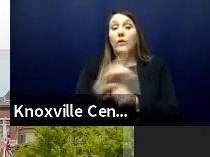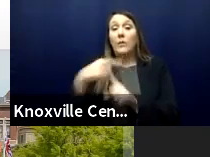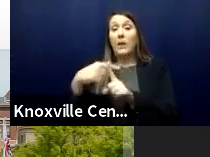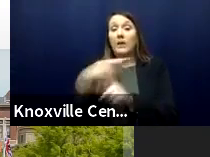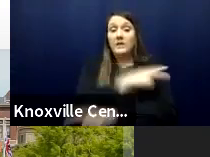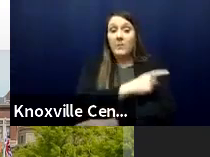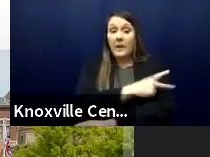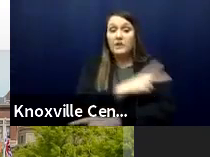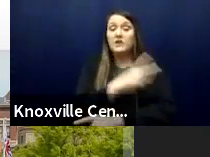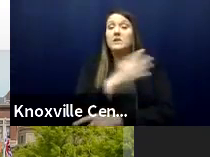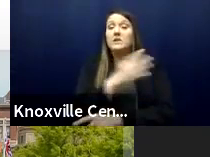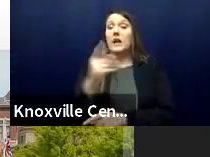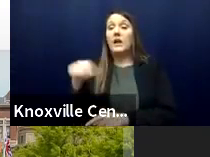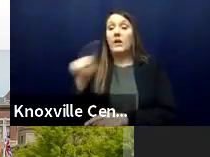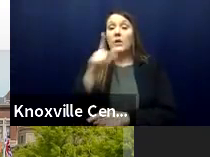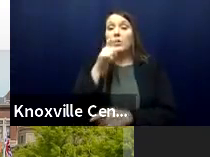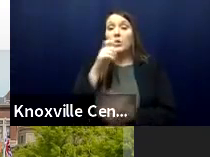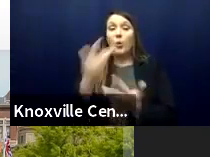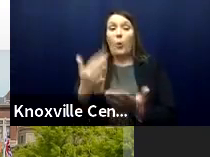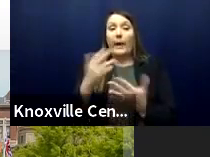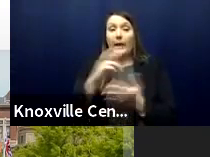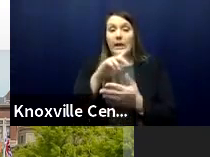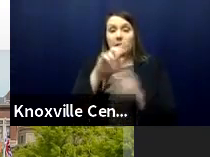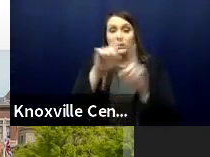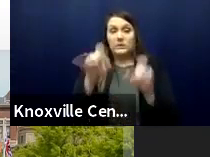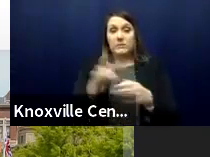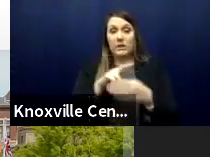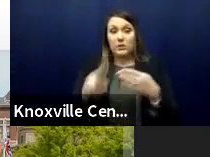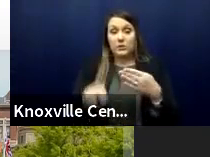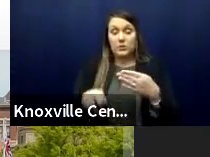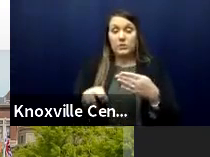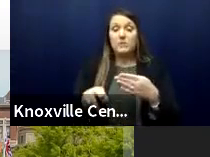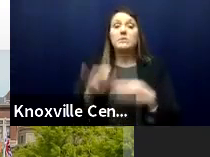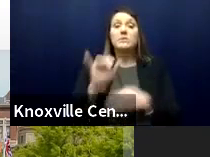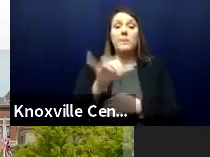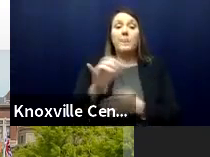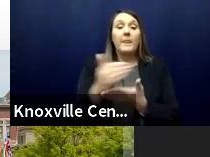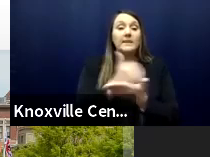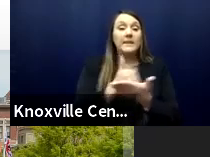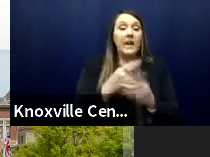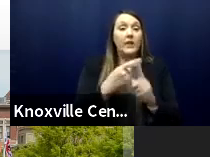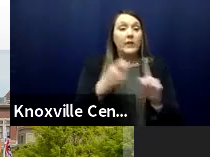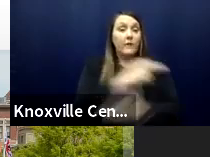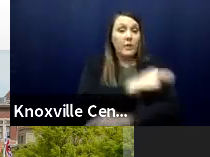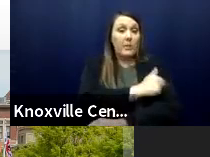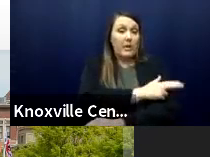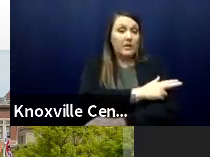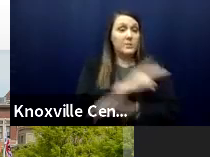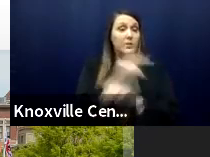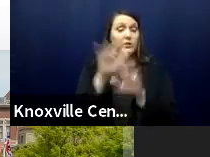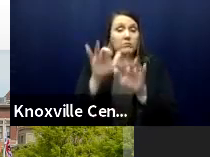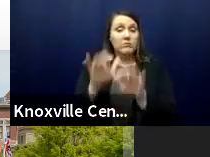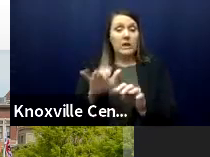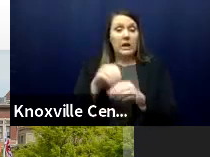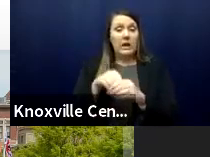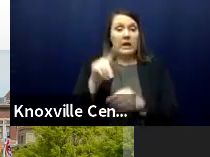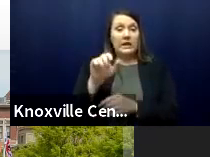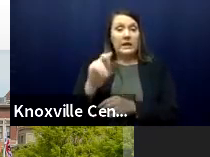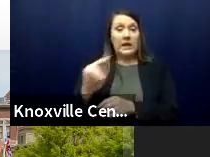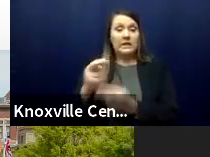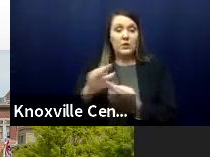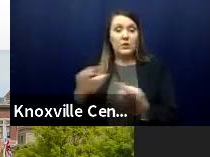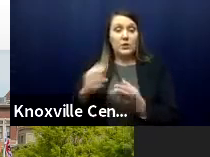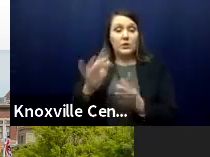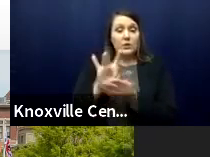pending test result in the hospital. These data are gathered from the information hospitals put into the Tennessee Healthcare Resource Tracking System,